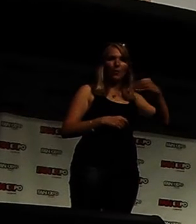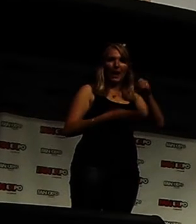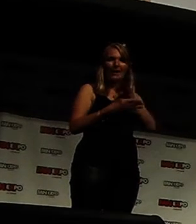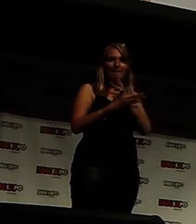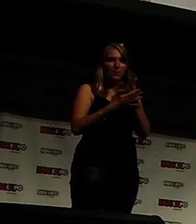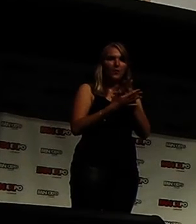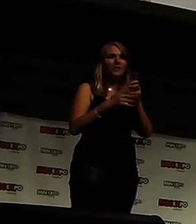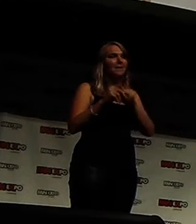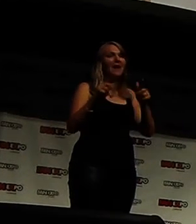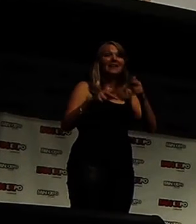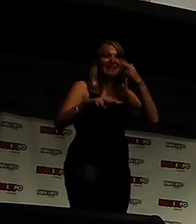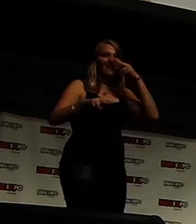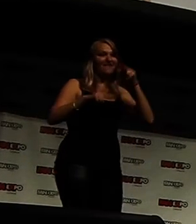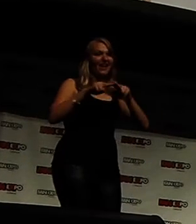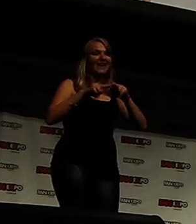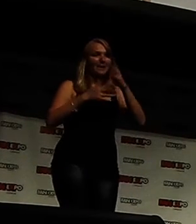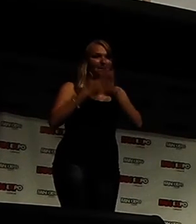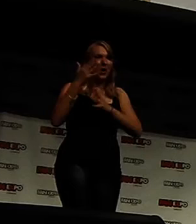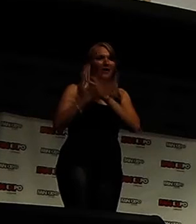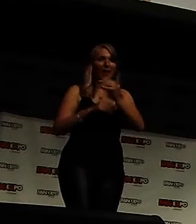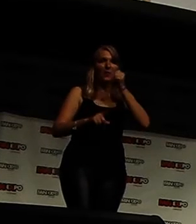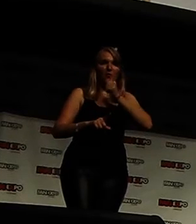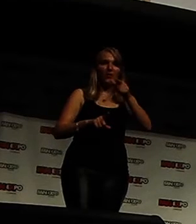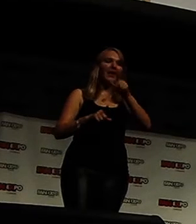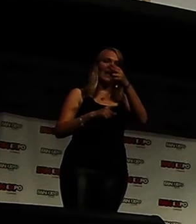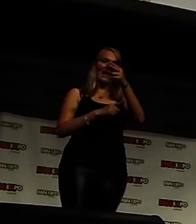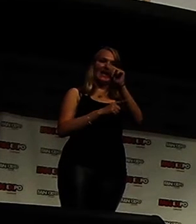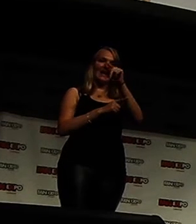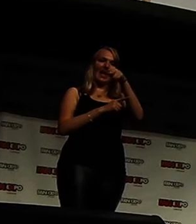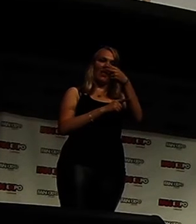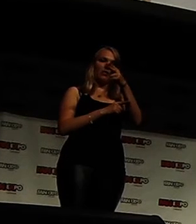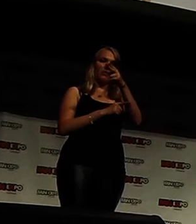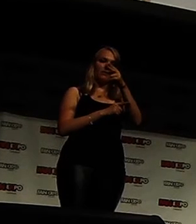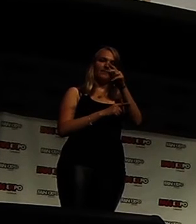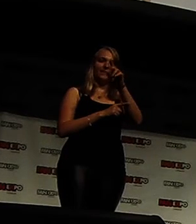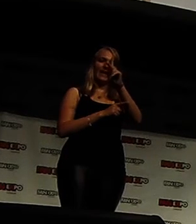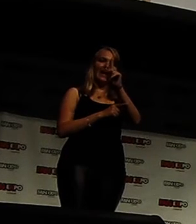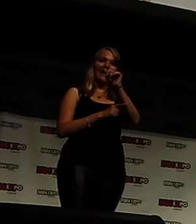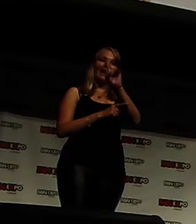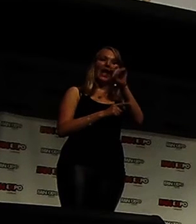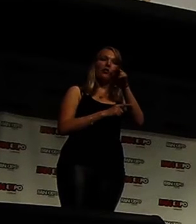It's a really fun part in it, and she's hilarious. It's Katharine Hepburn.